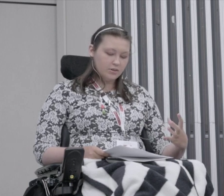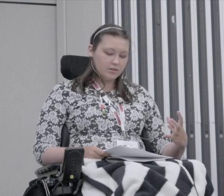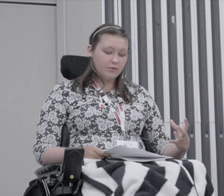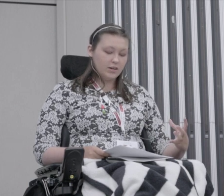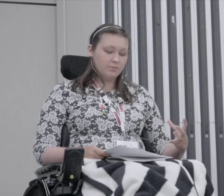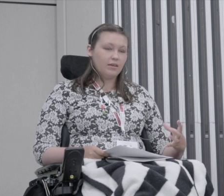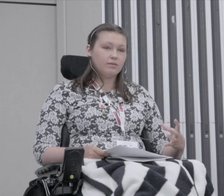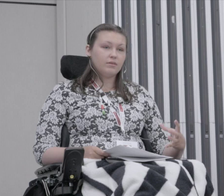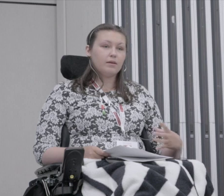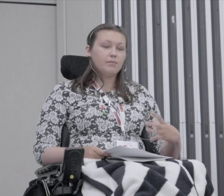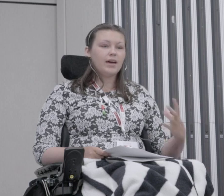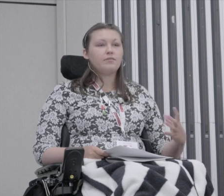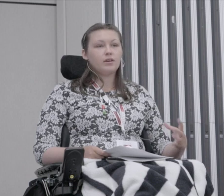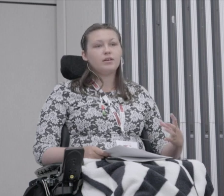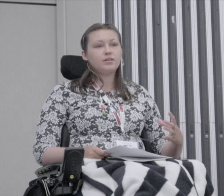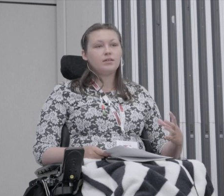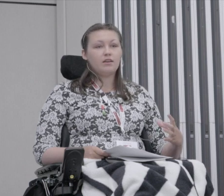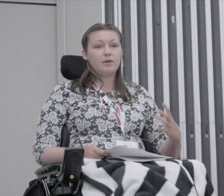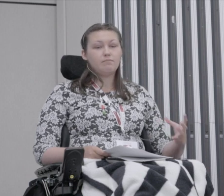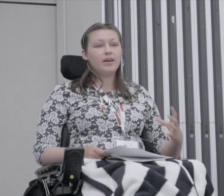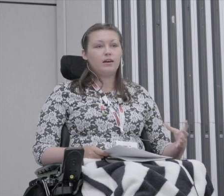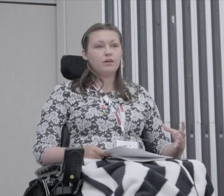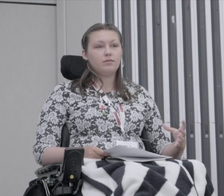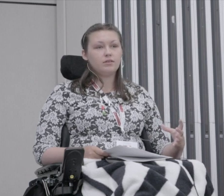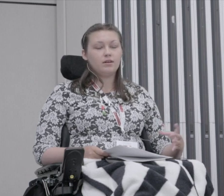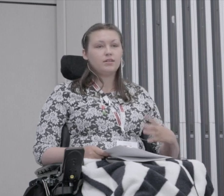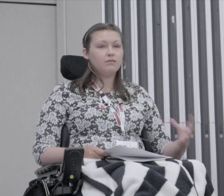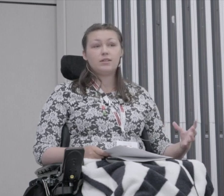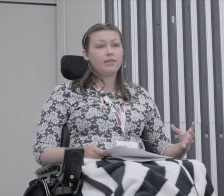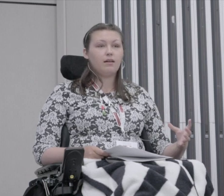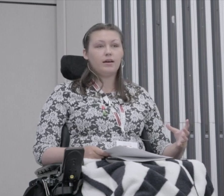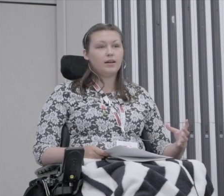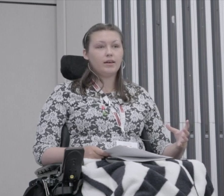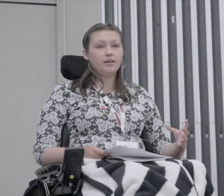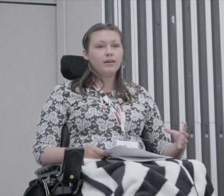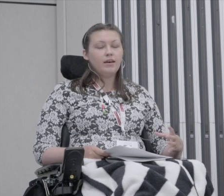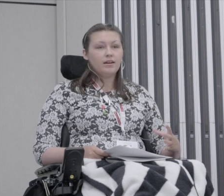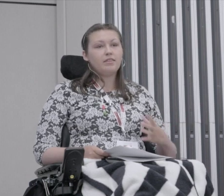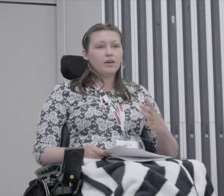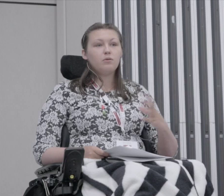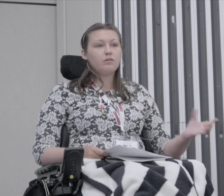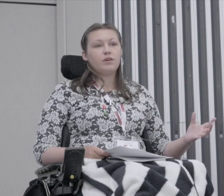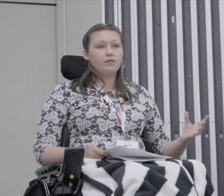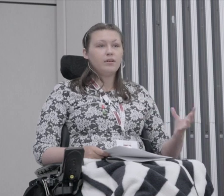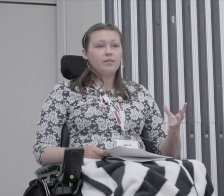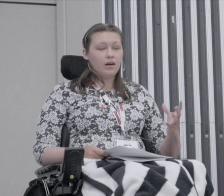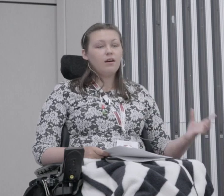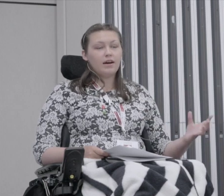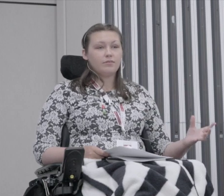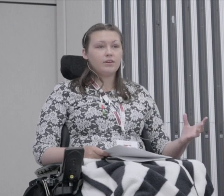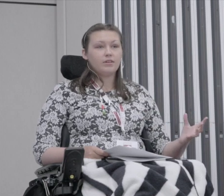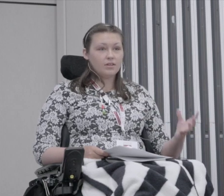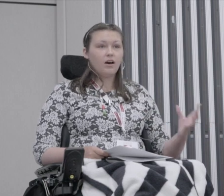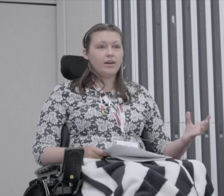And I want to just finish with, you know, my advocates have been my heroes, and I don't say that lightly. And I think all of you that